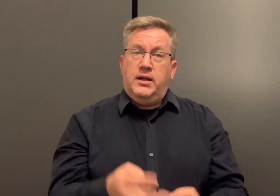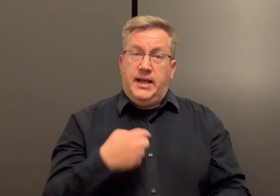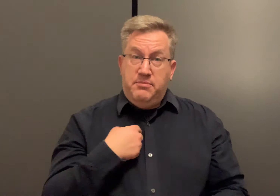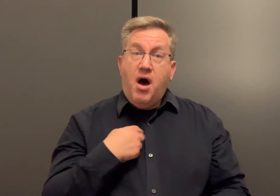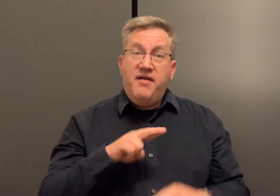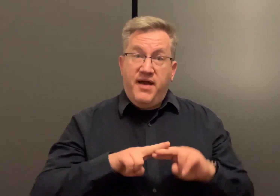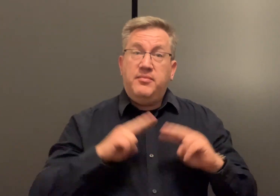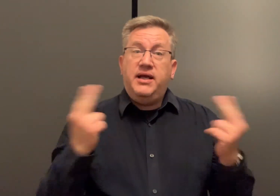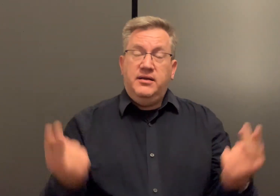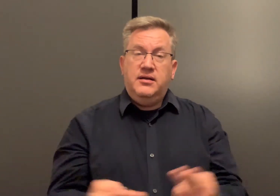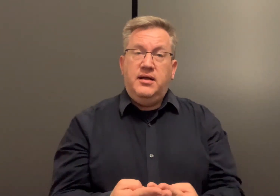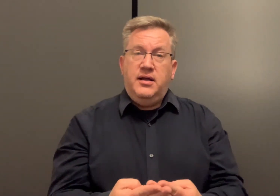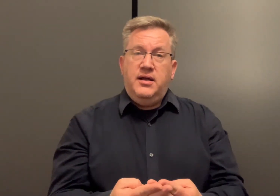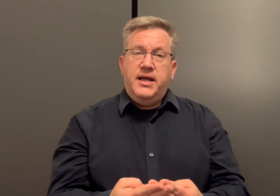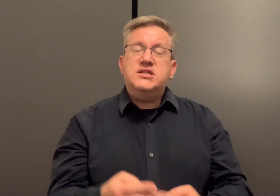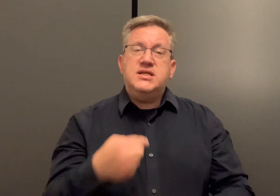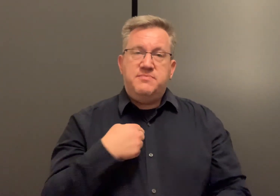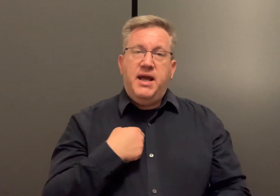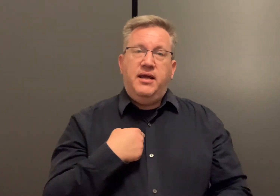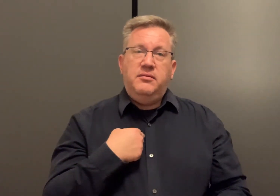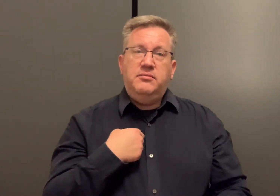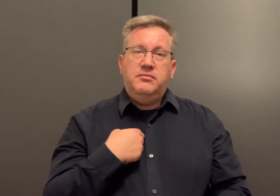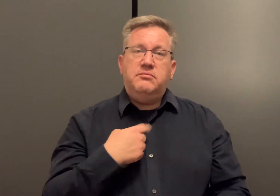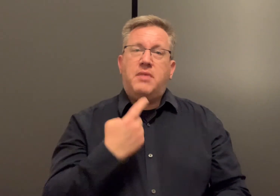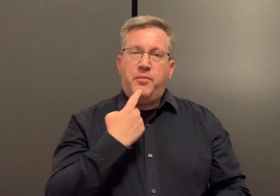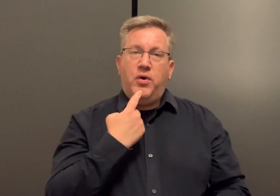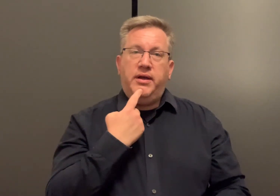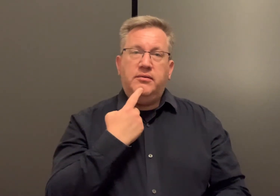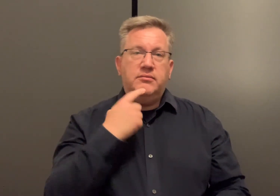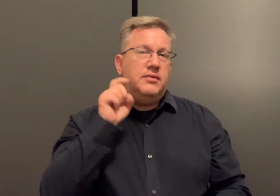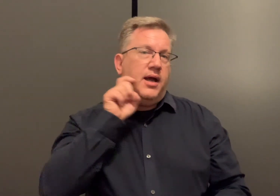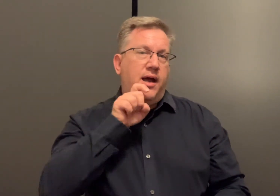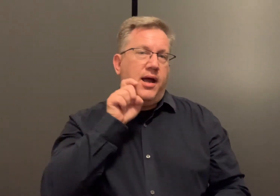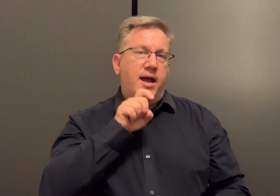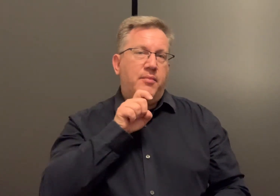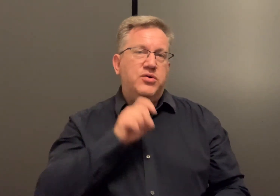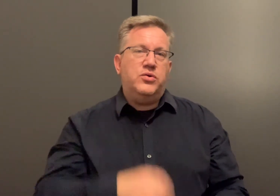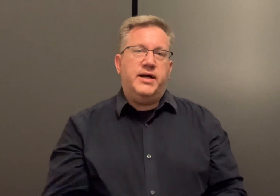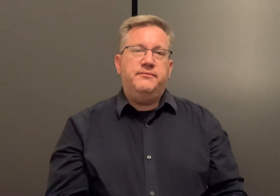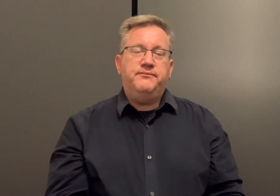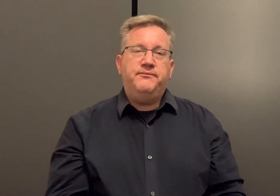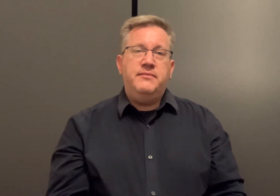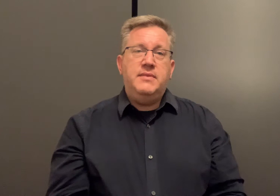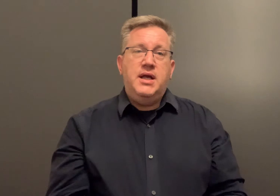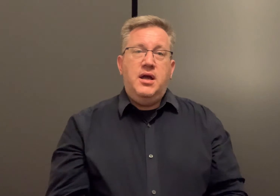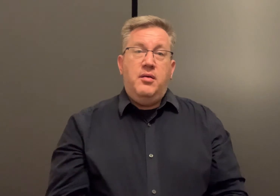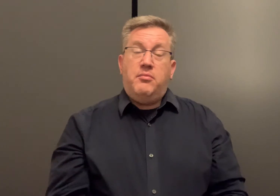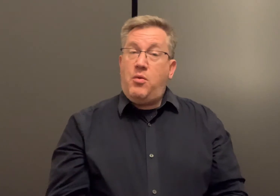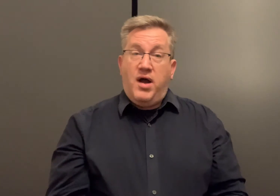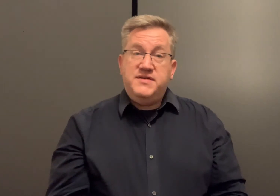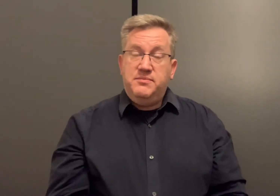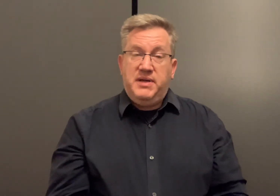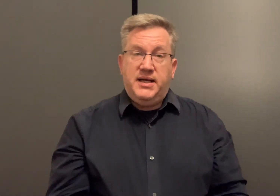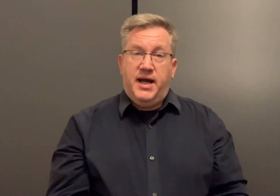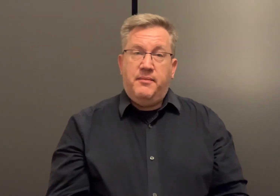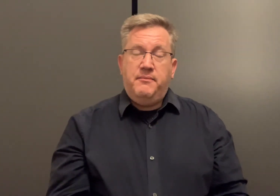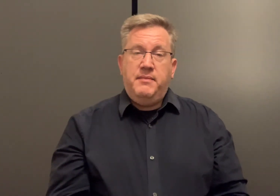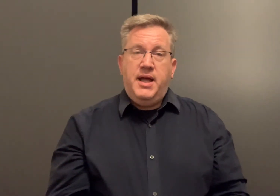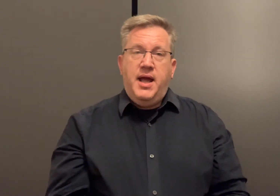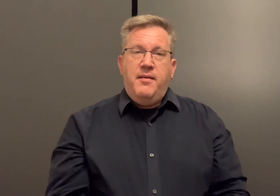in my family, it's just me, my boy, and my daughter. My wife didn't pick it up, but